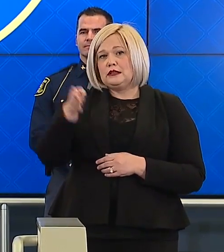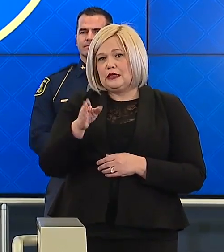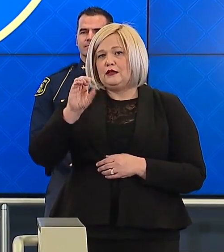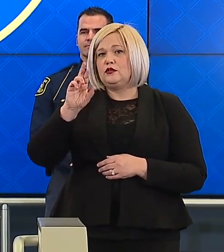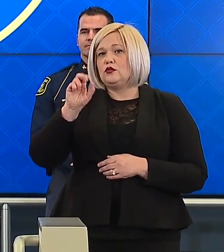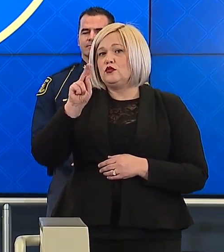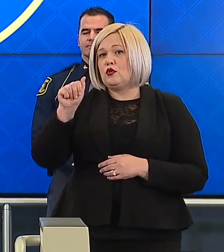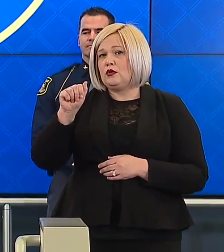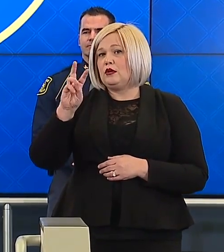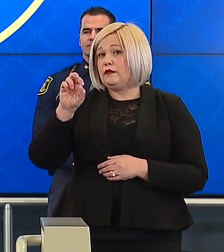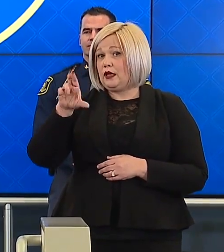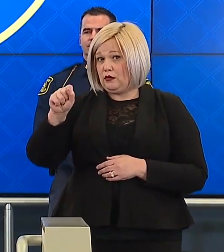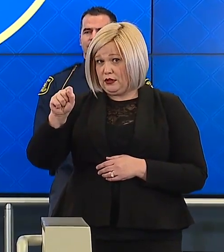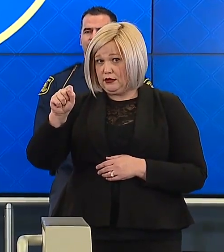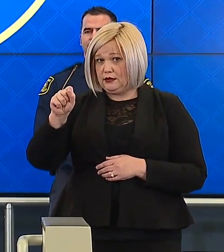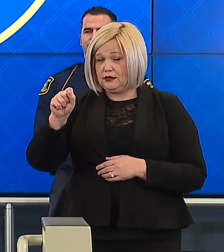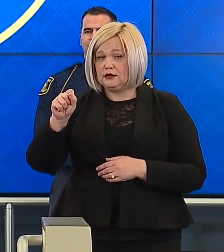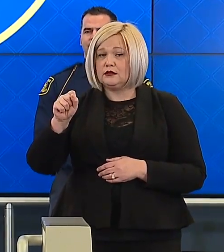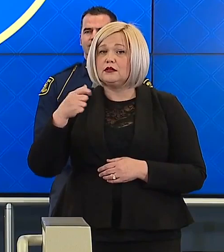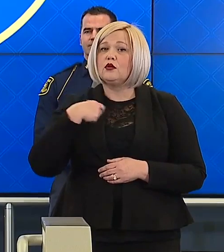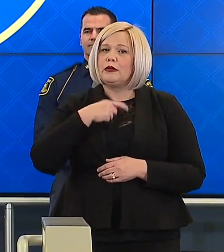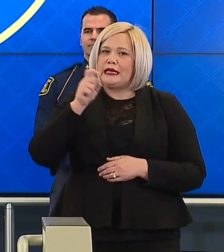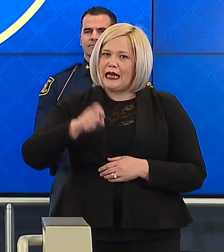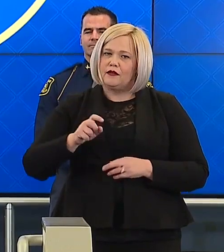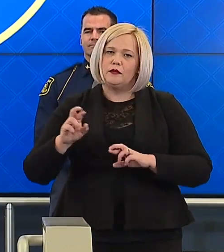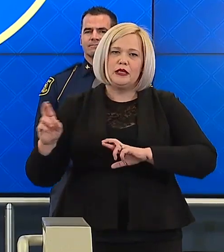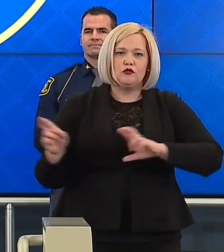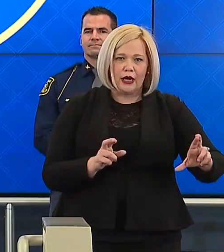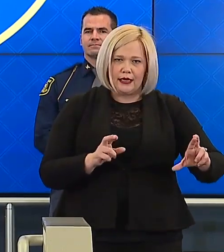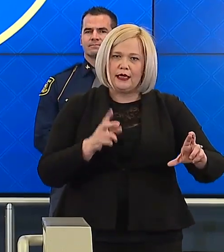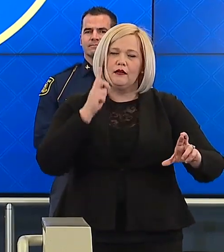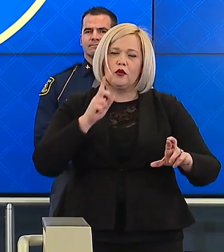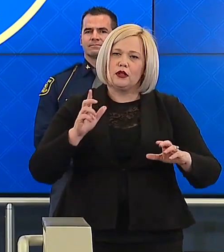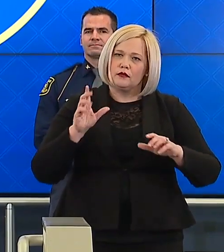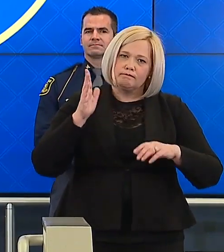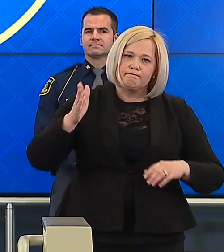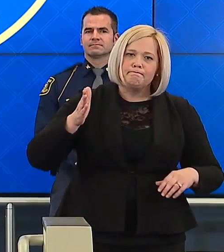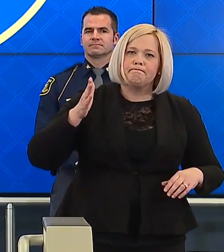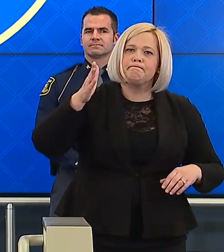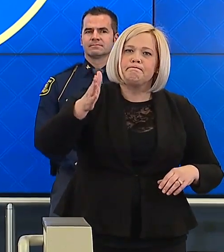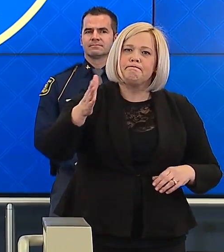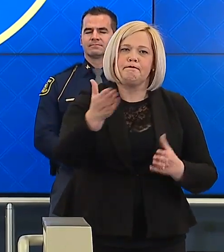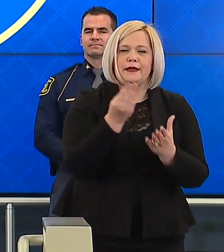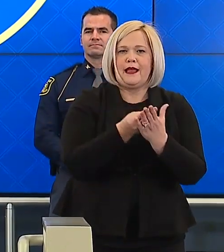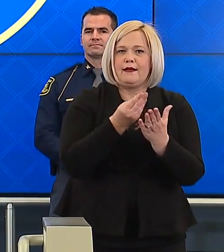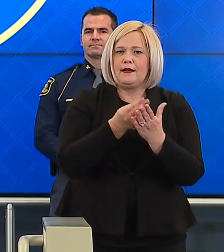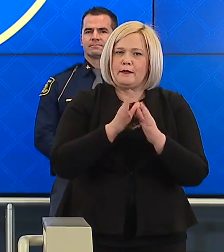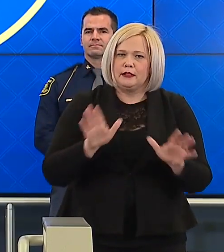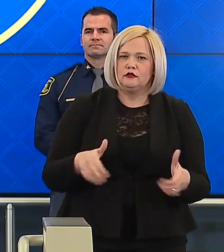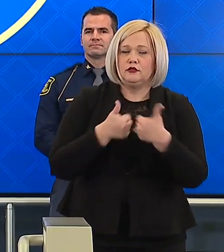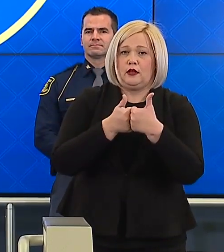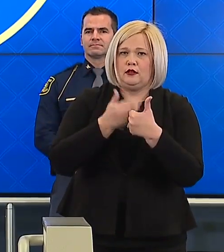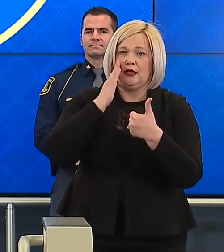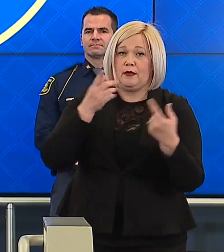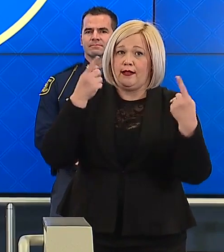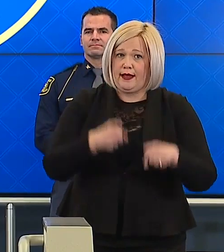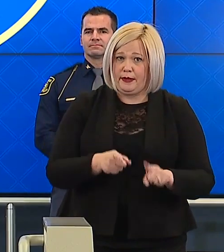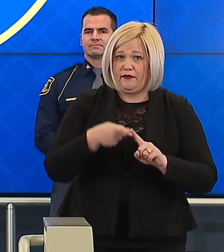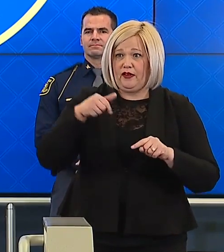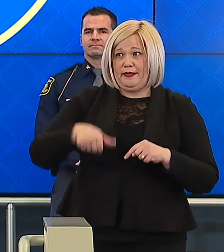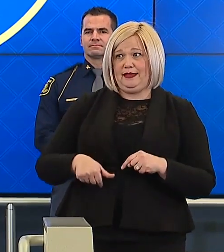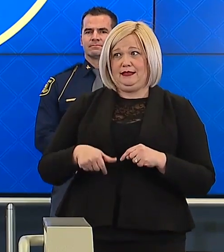michigan.gov/coronavirus. We must begin to prepare for the long-term economic challenges this crisis will bring. These